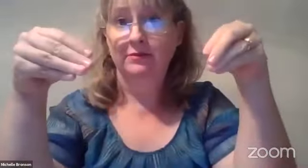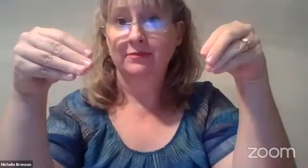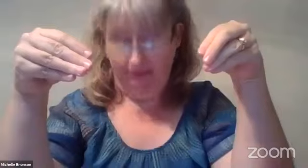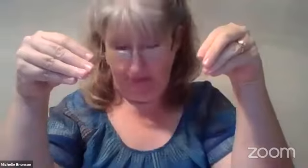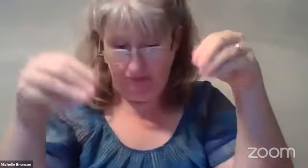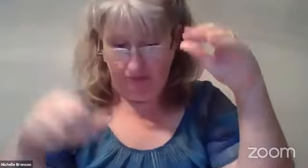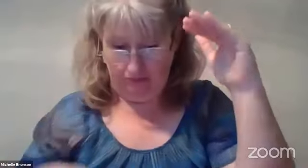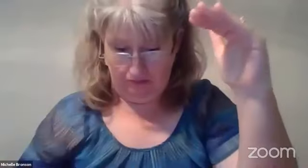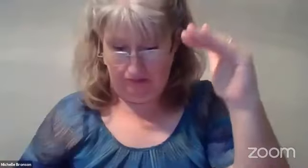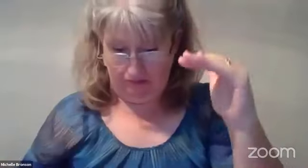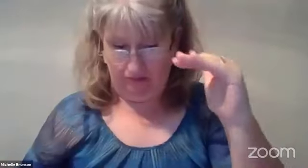$2,745 in ticket sales.